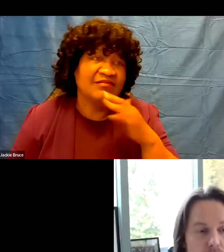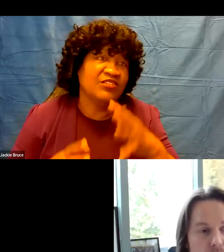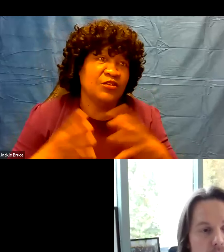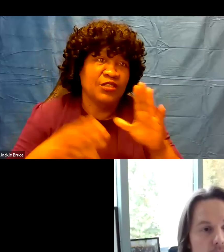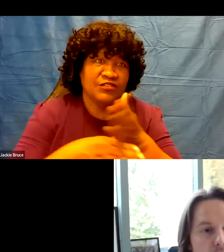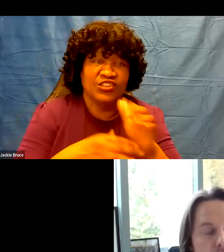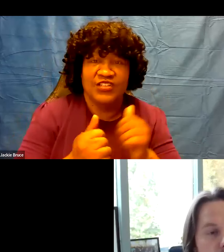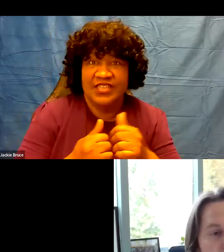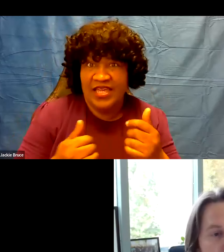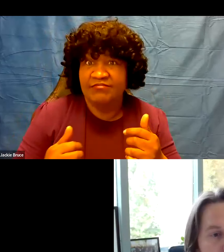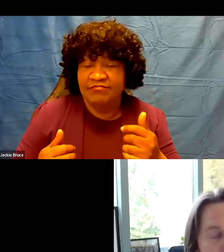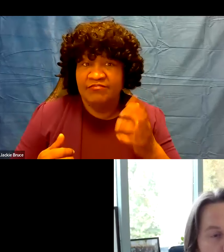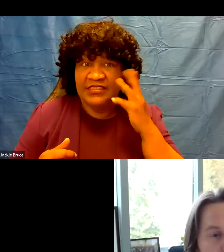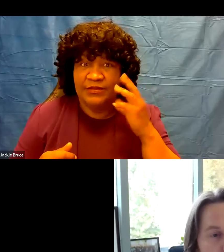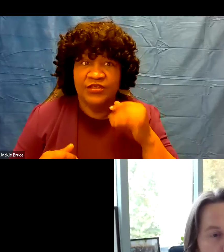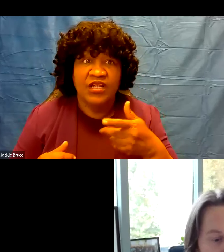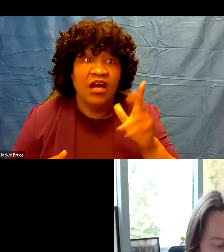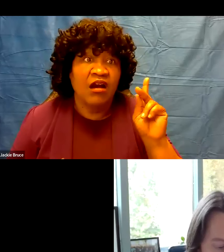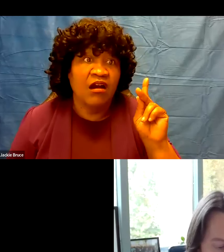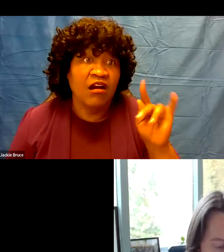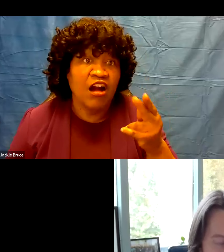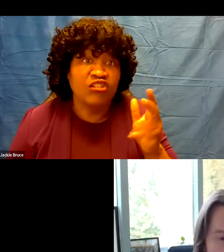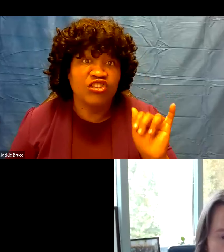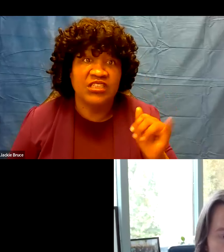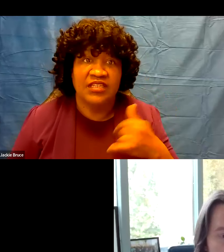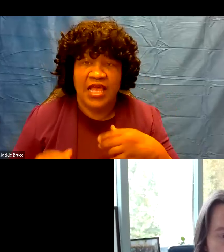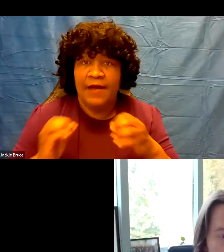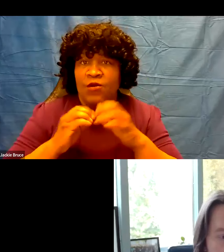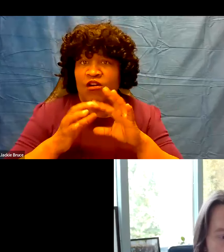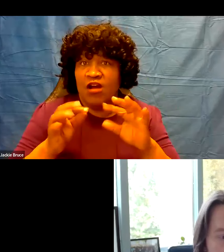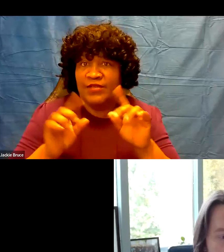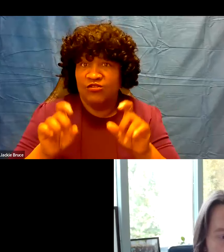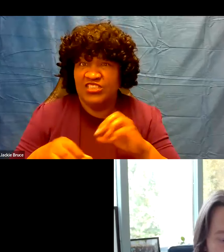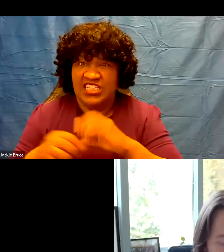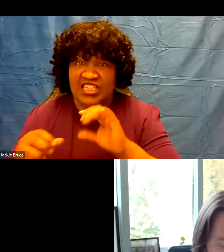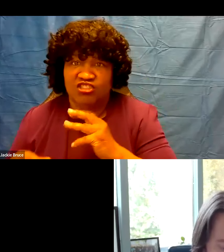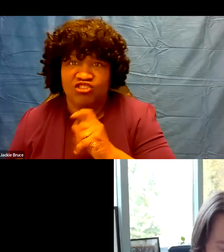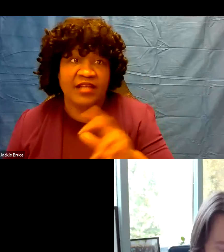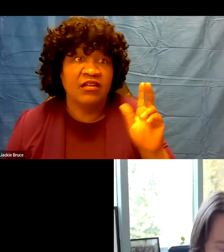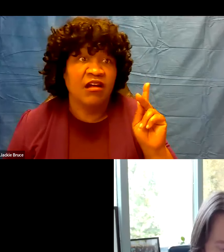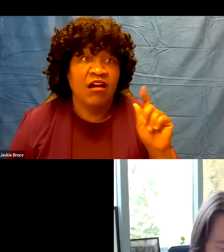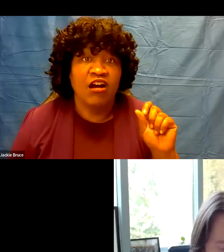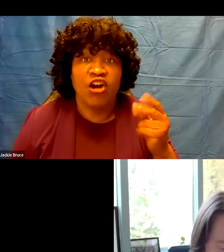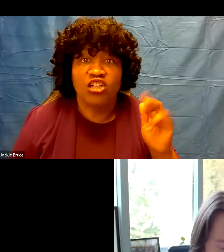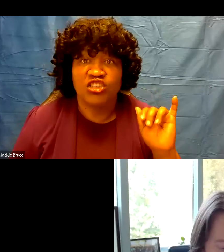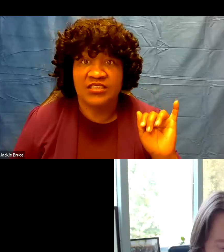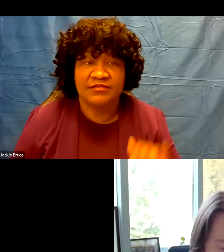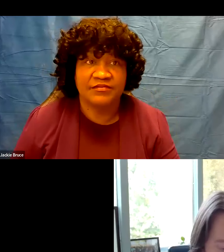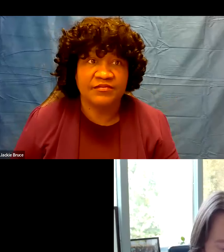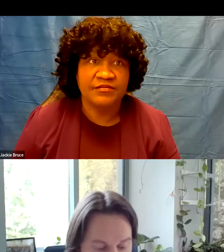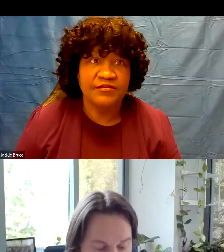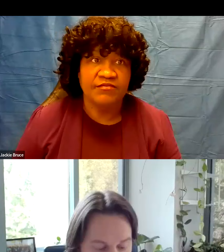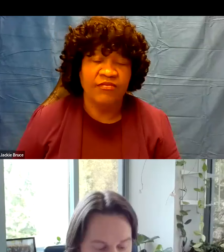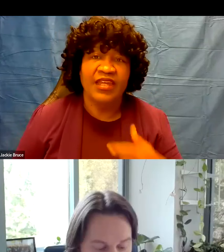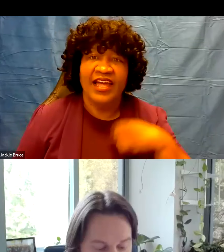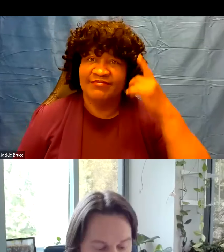direct experiences. I'm going to take Kashi, and then I have a few comments and questions in the chat. Kashi? I am coming up